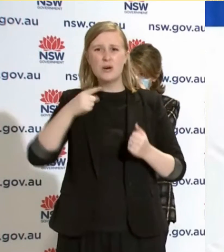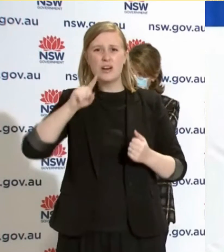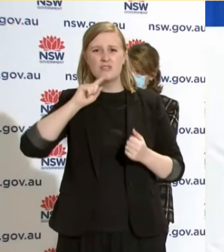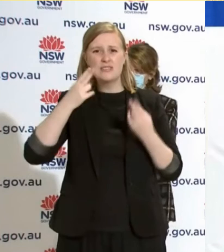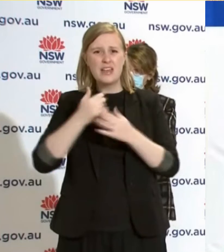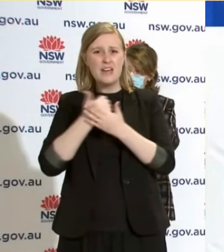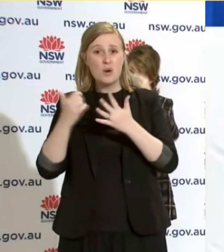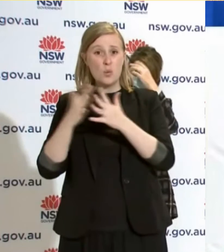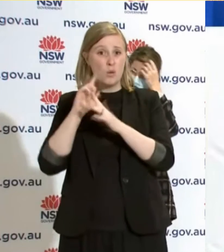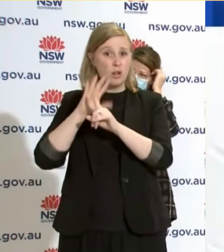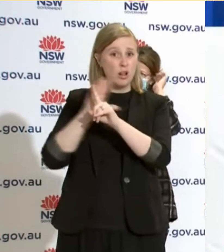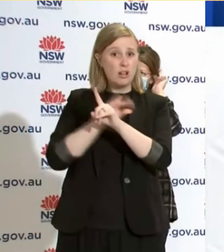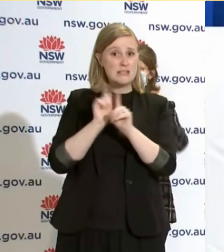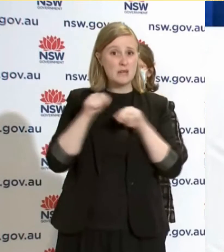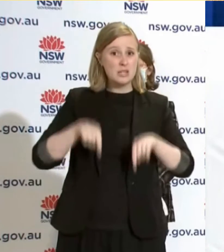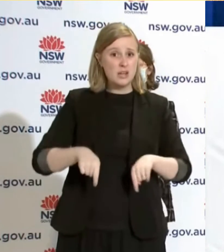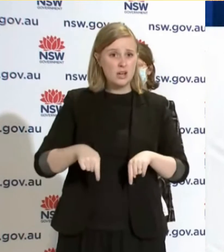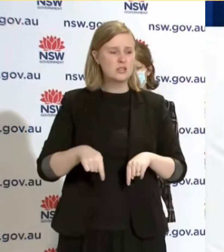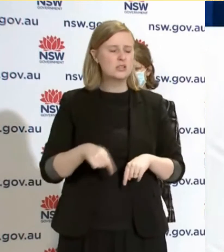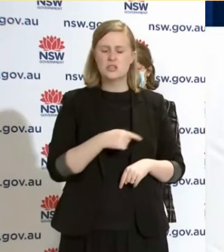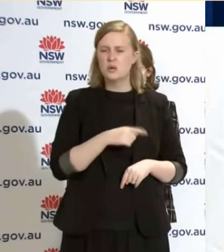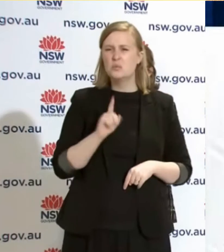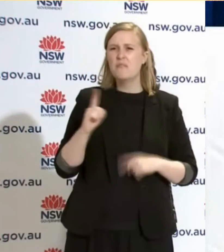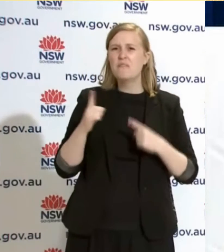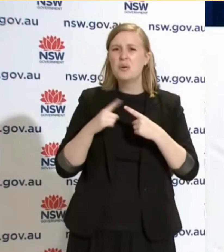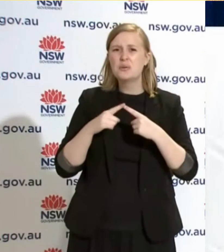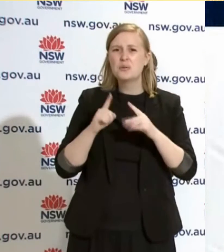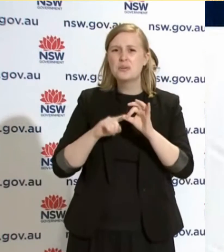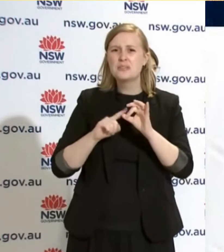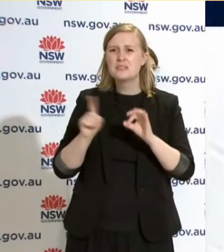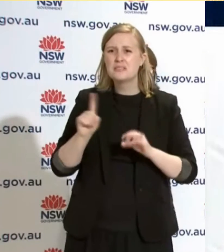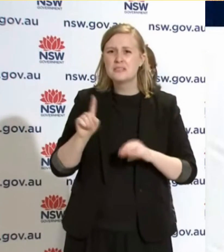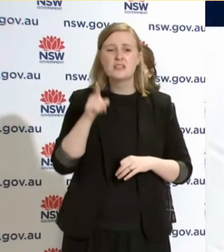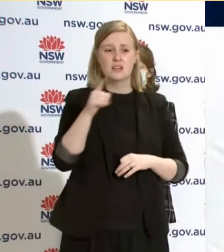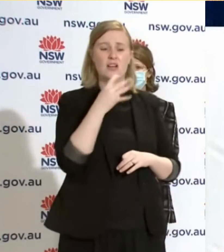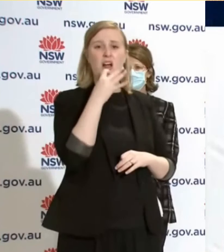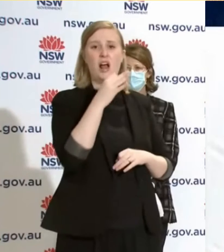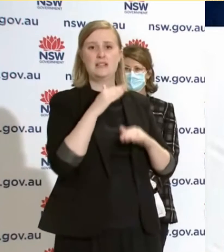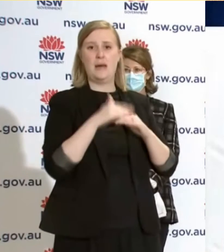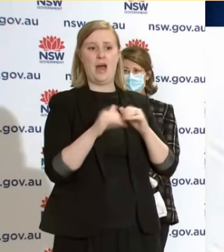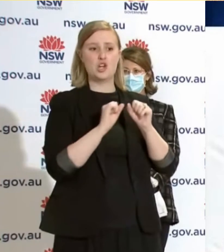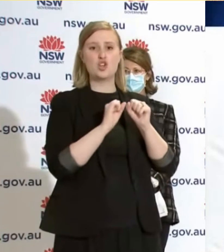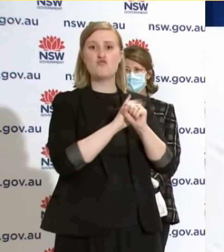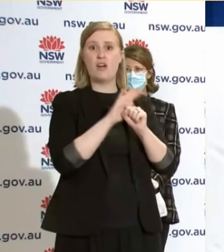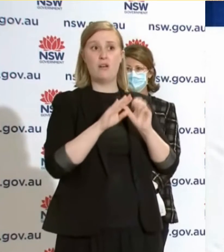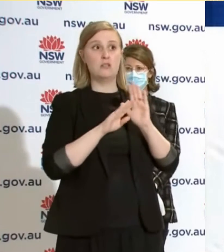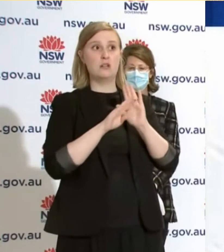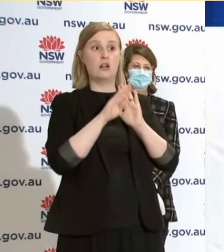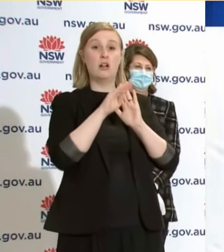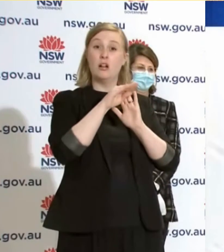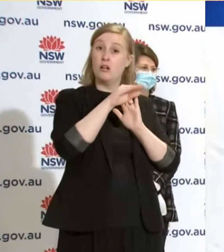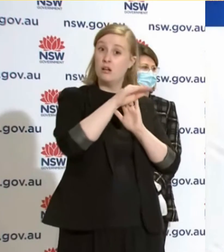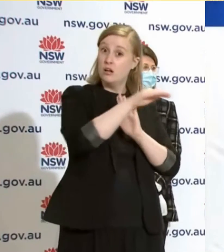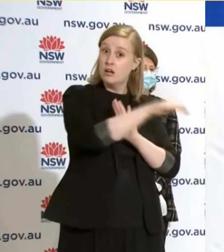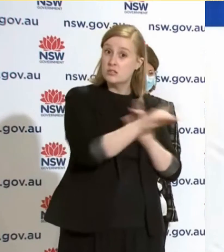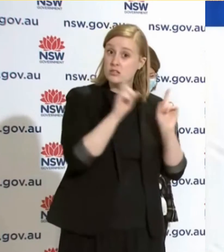first part of the question? For the Kirby deaths. Oh, yeah, look, we always say there is no way you can get a trend from a day. And what